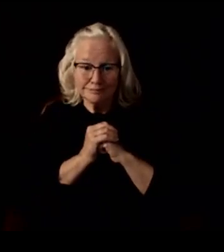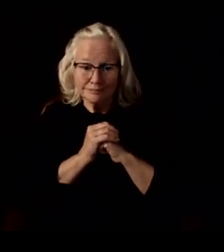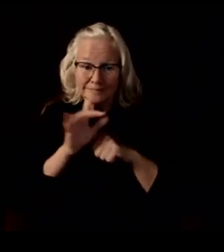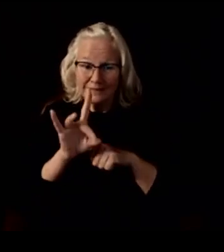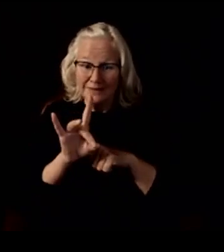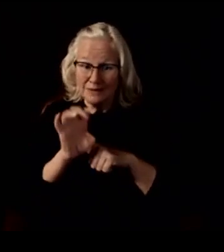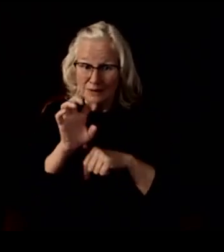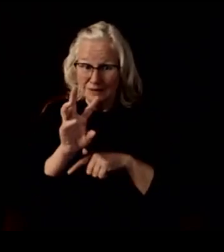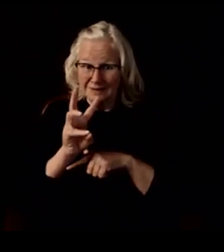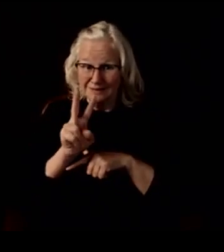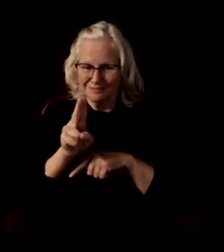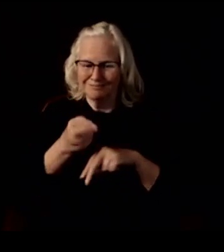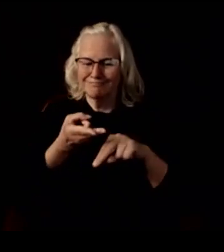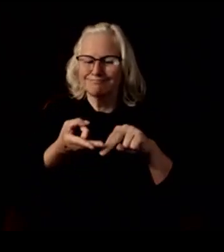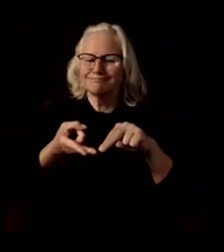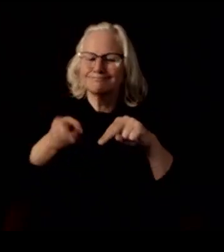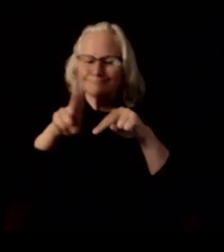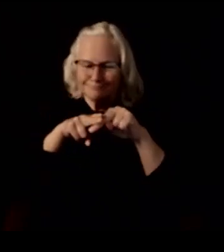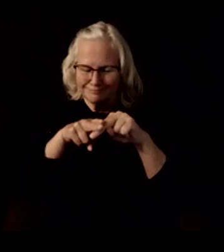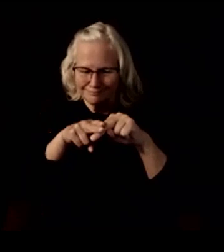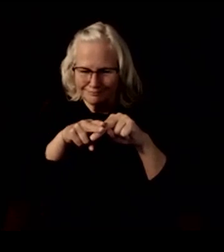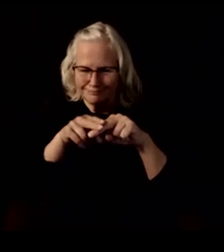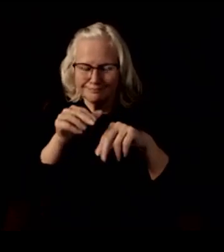for a new total of